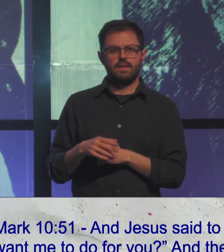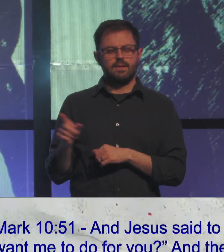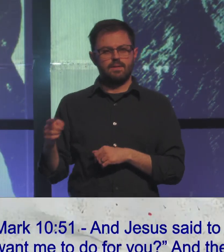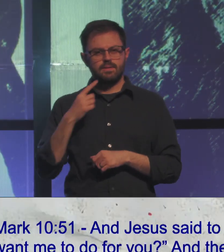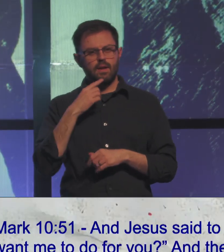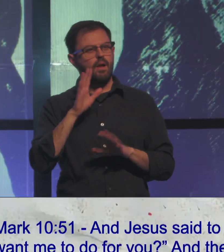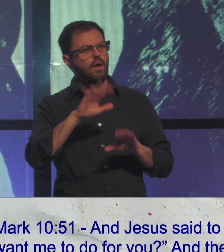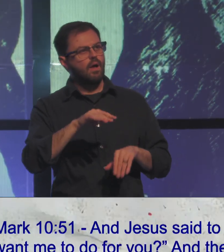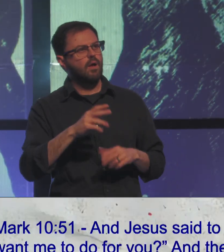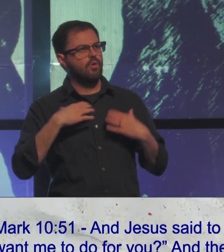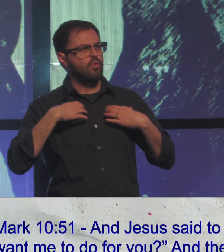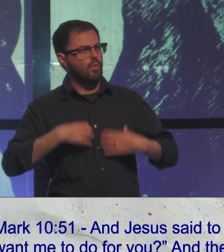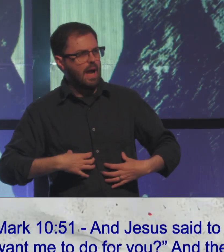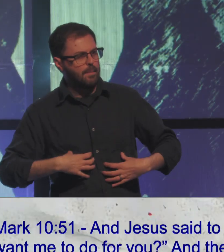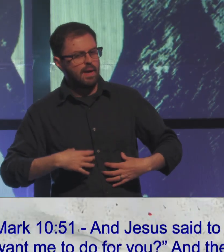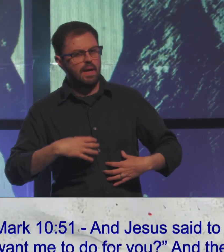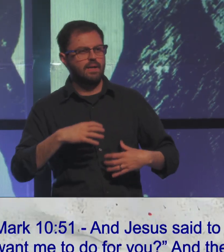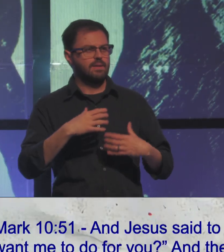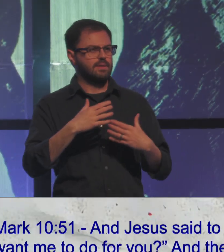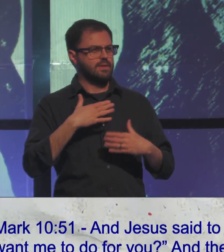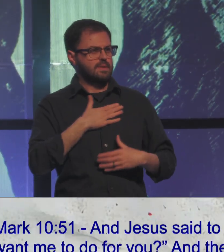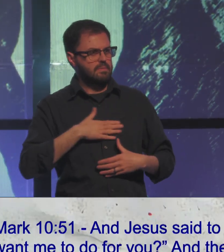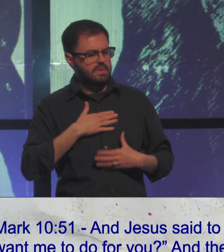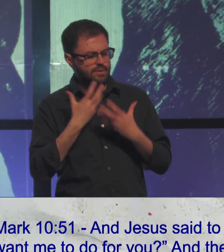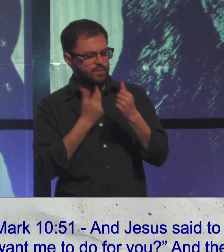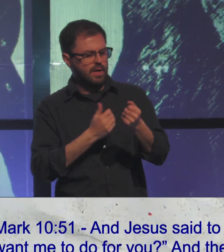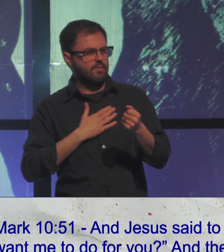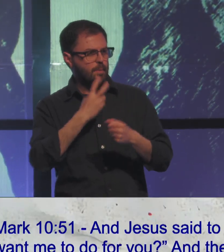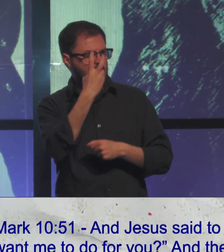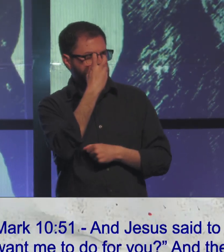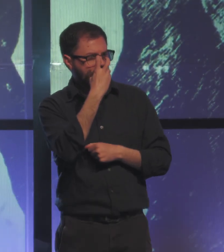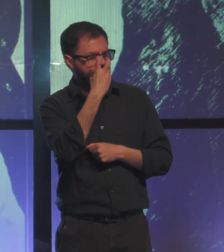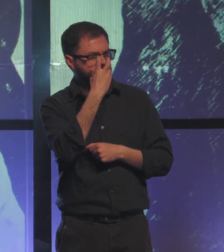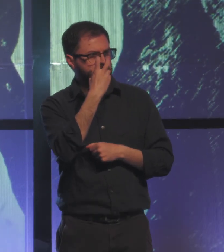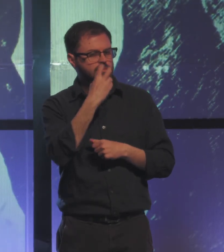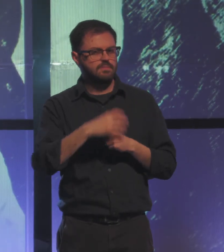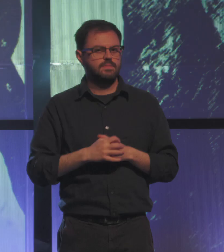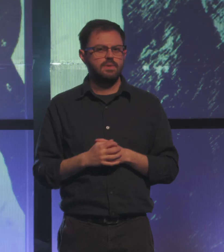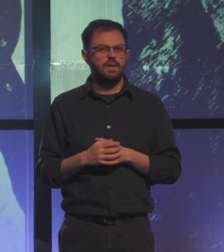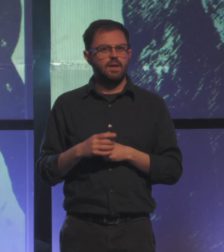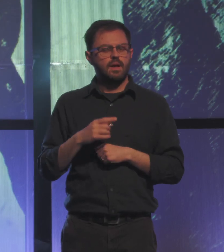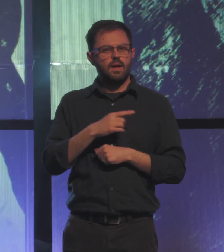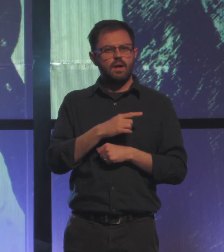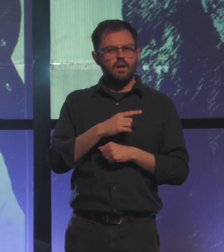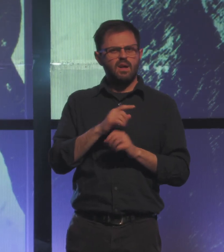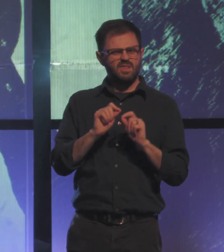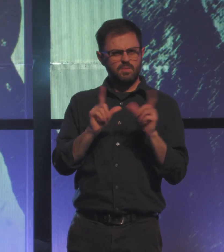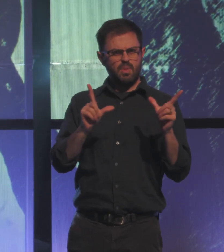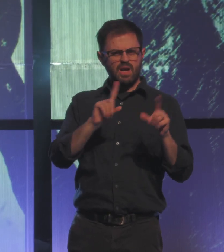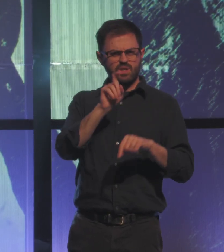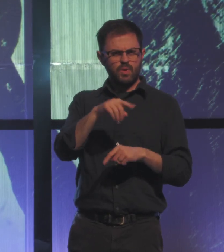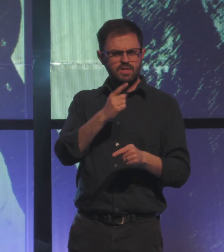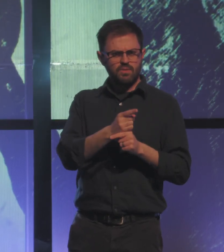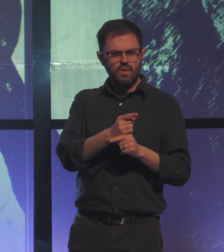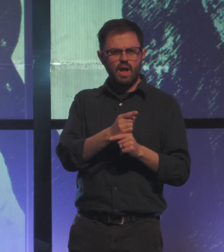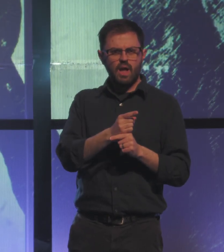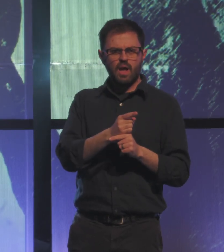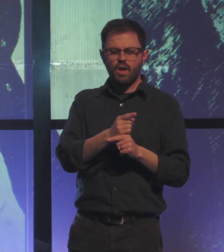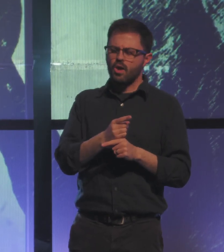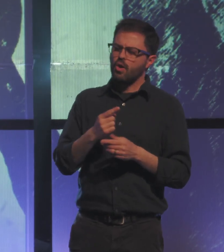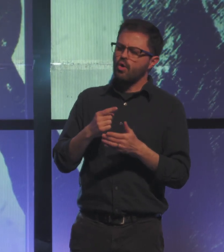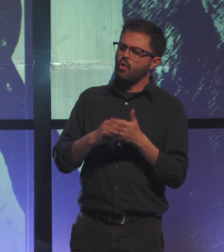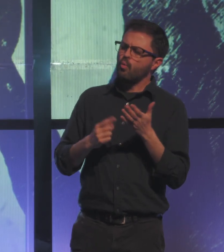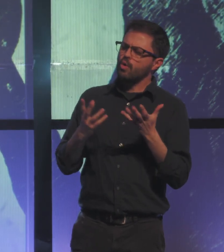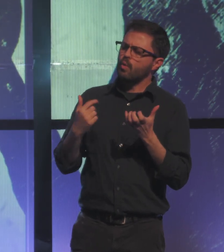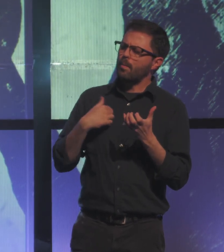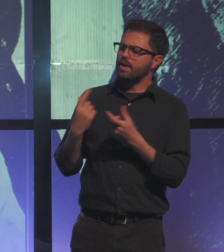Rabbi, let me recover my sight. Jesus is asking such a surprising question here. What do you